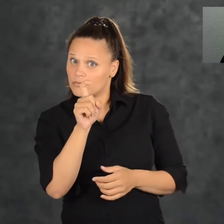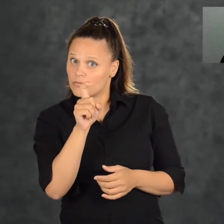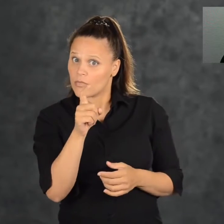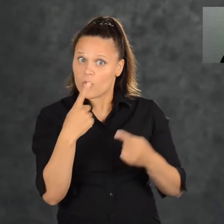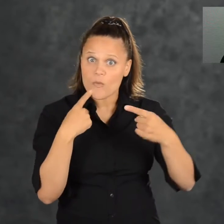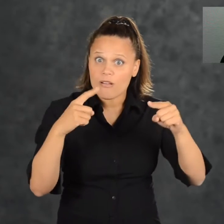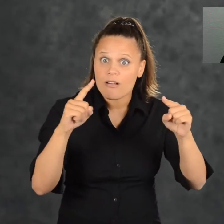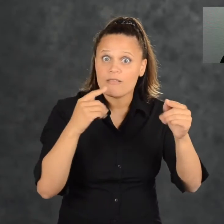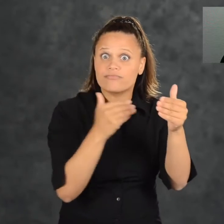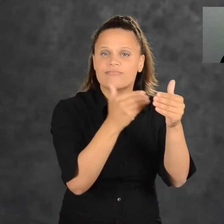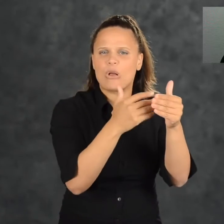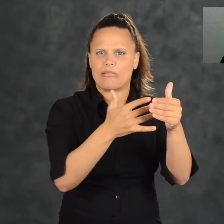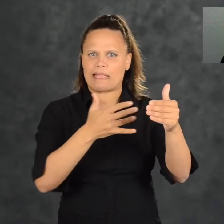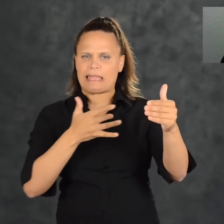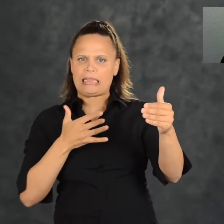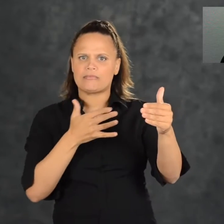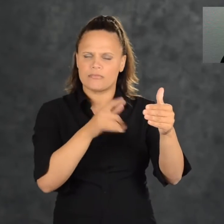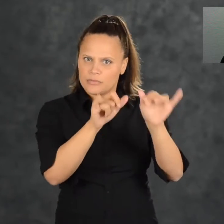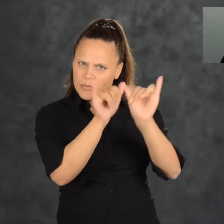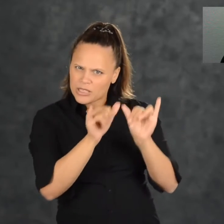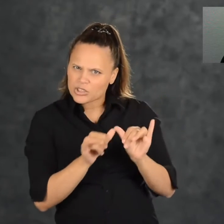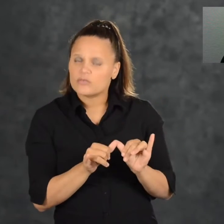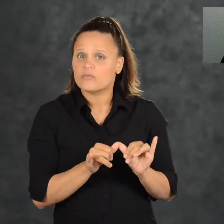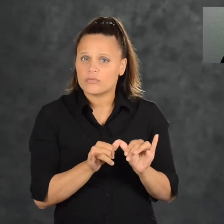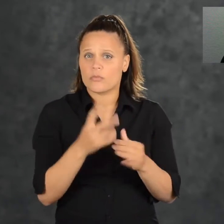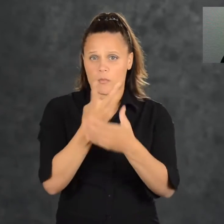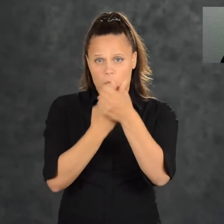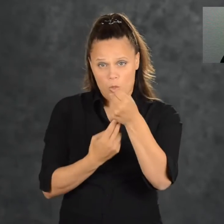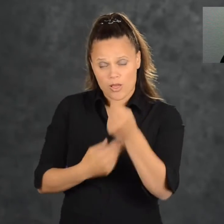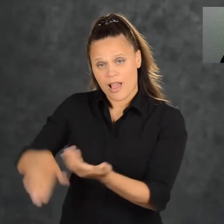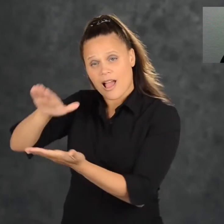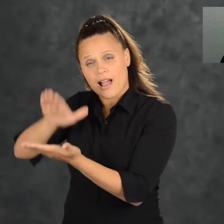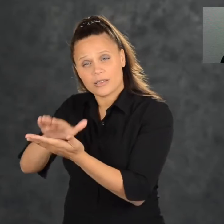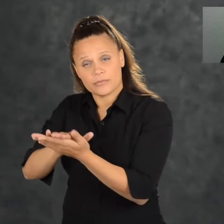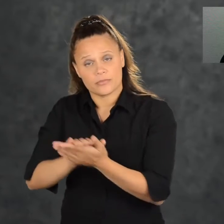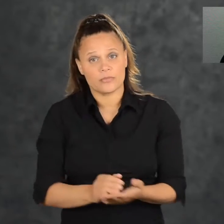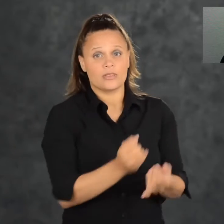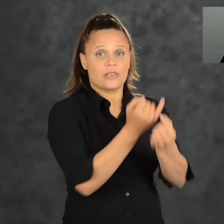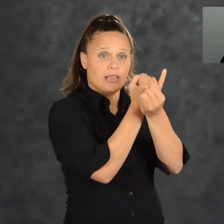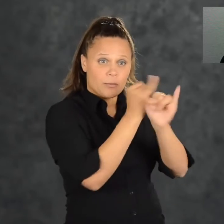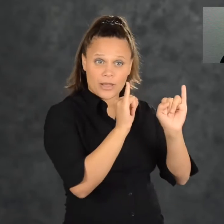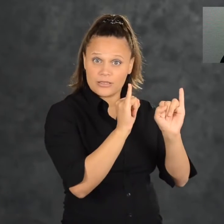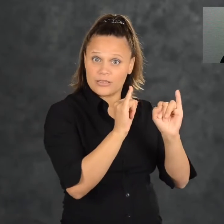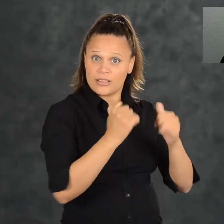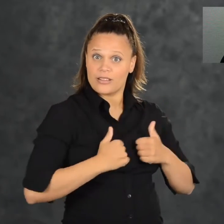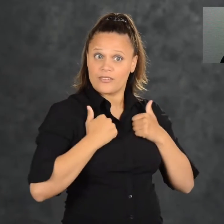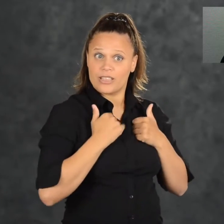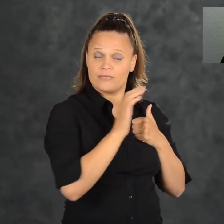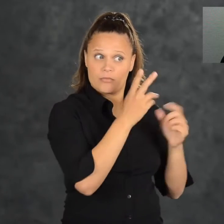And thirdly, it's important to have measurable goals, so it can be determined how close or far away the student is from accomplishing these